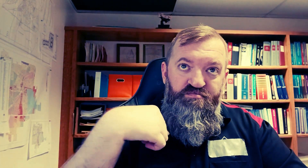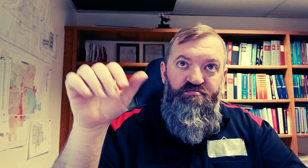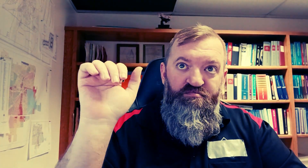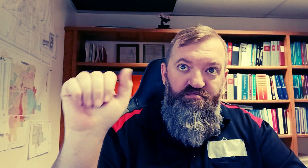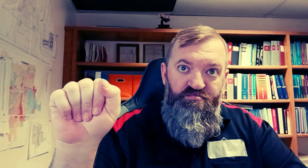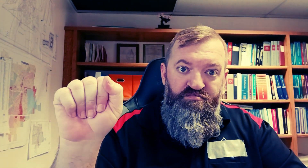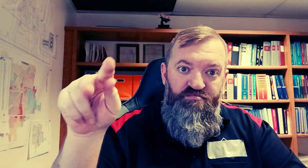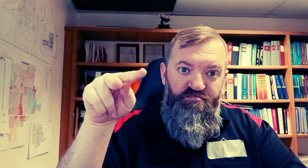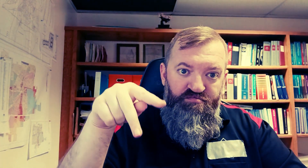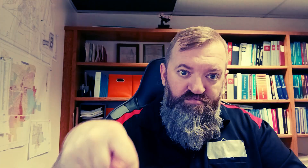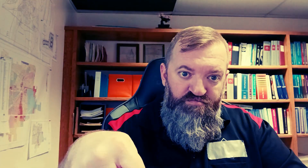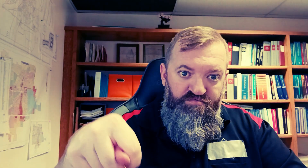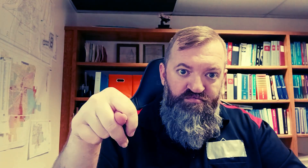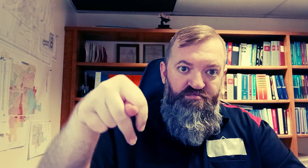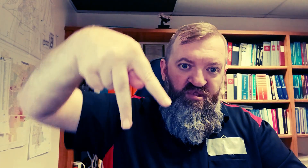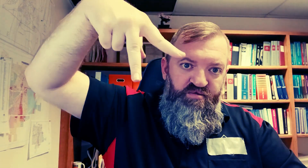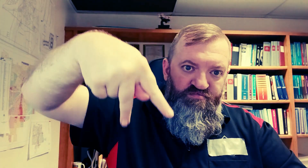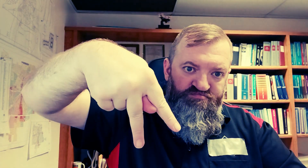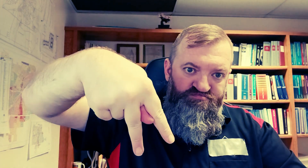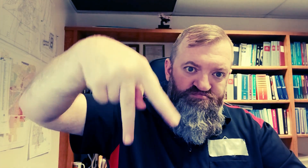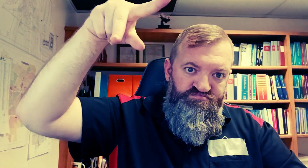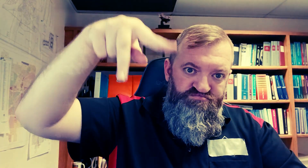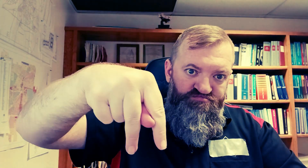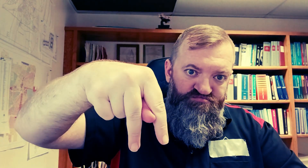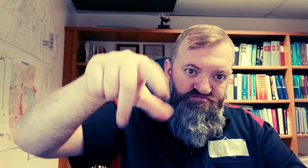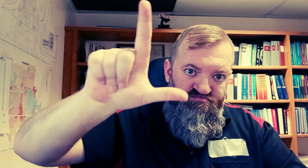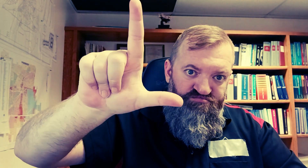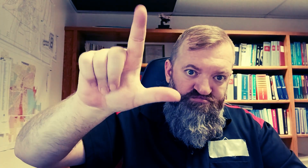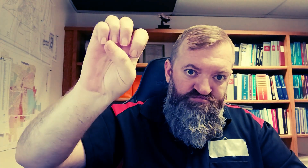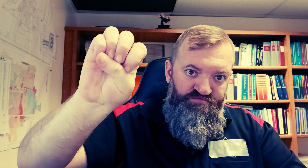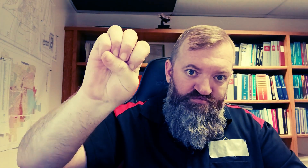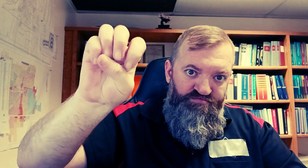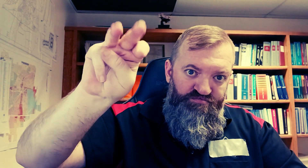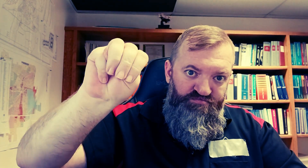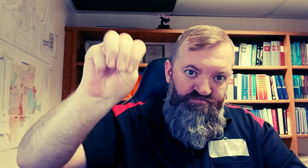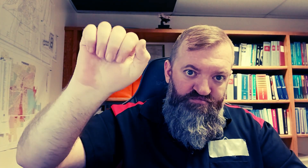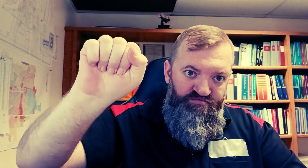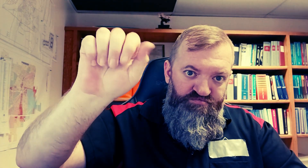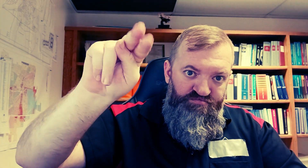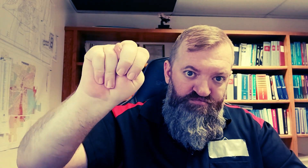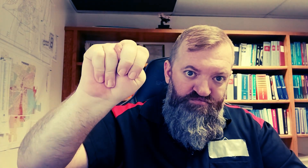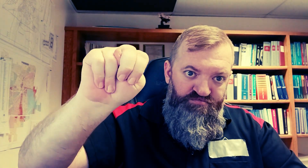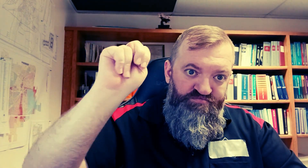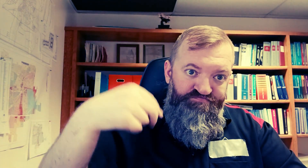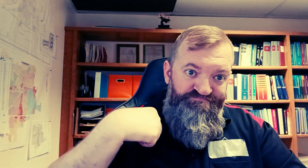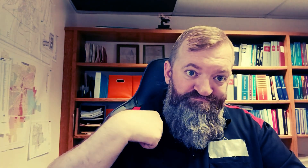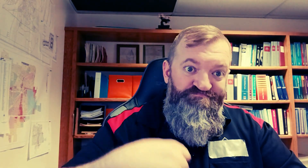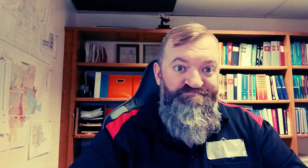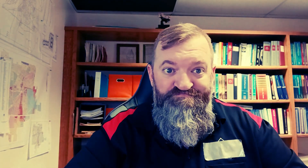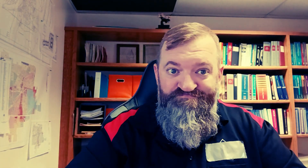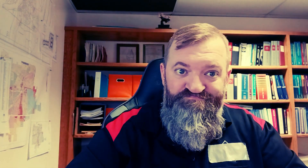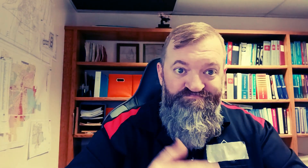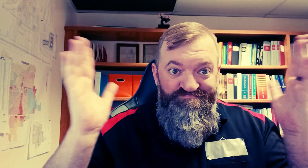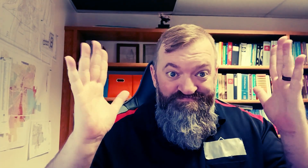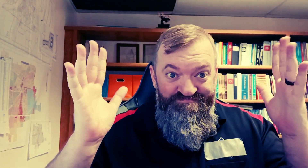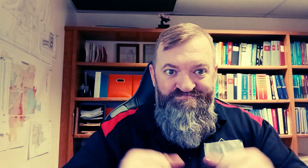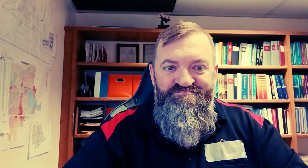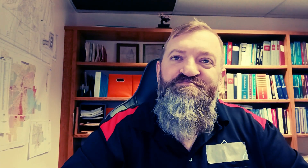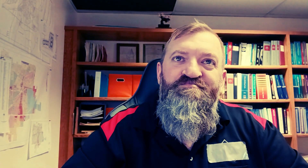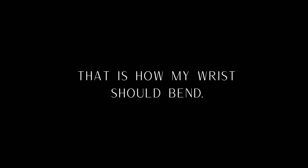resource that I found showed everything from the viewer's perspective or your perspective. This corrected the issue. During session